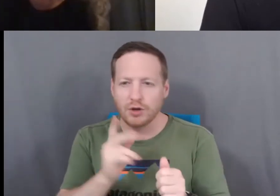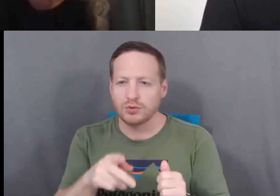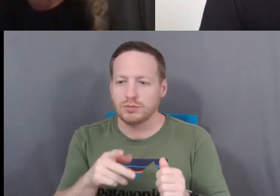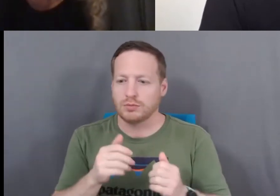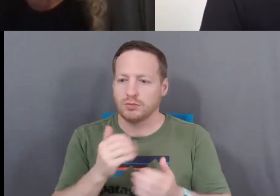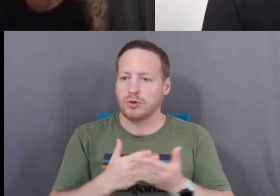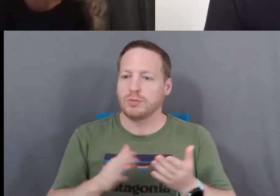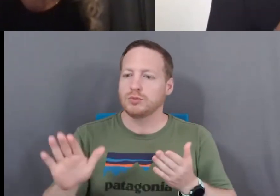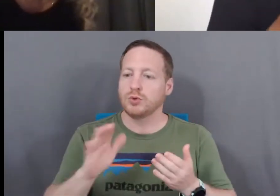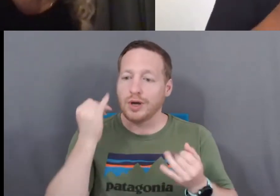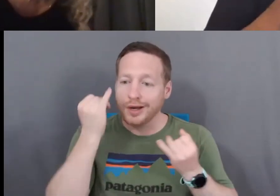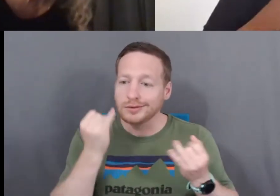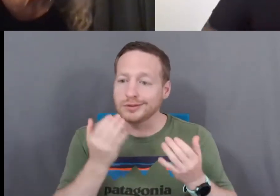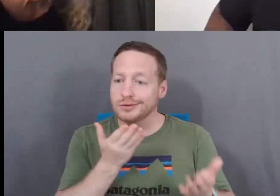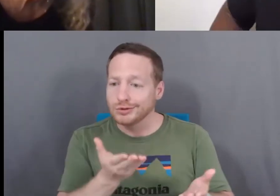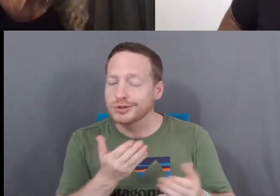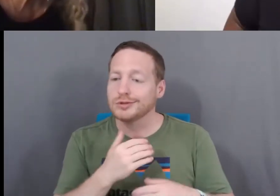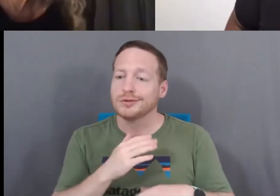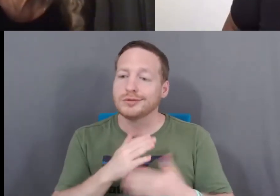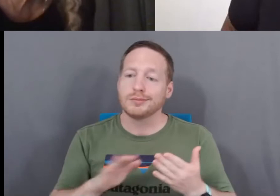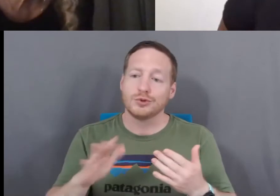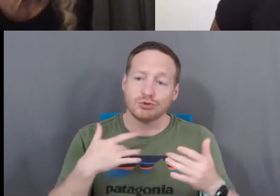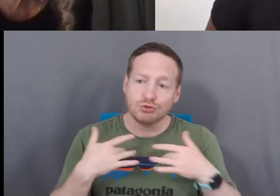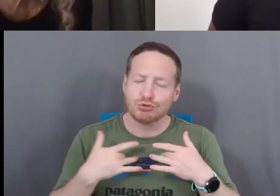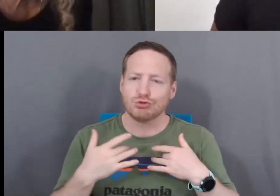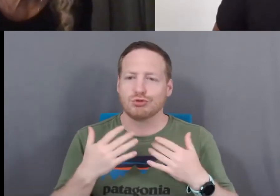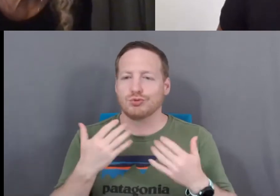and Friday. We'll be following up. And some of the ideas and suggestions you've